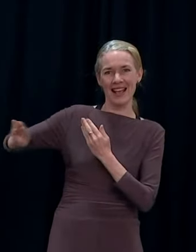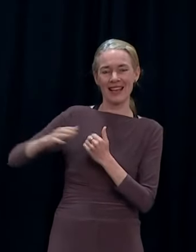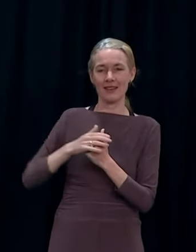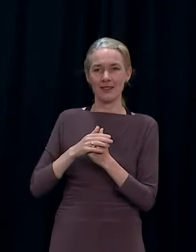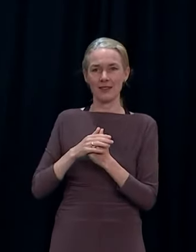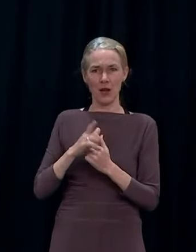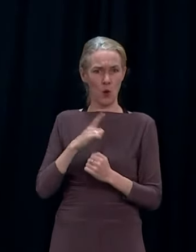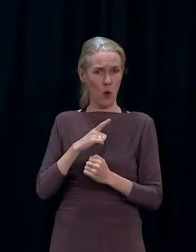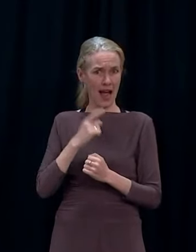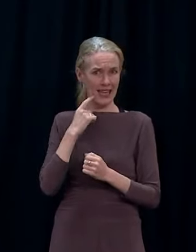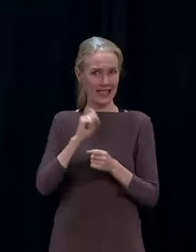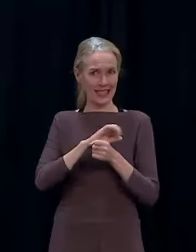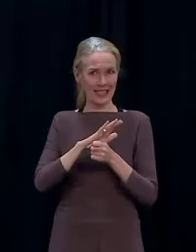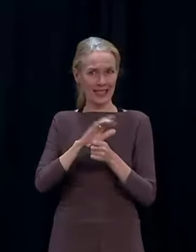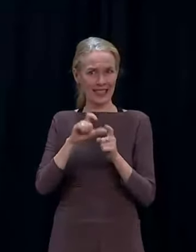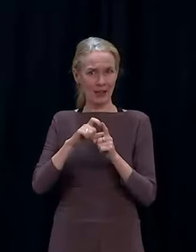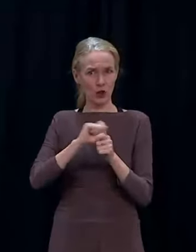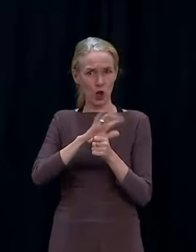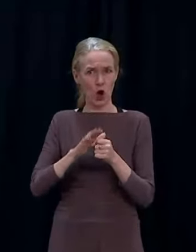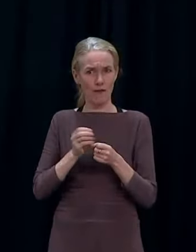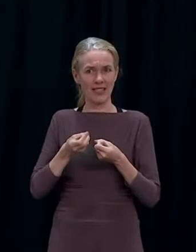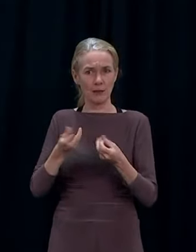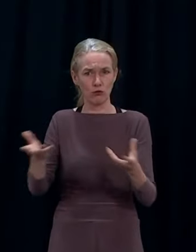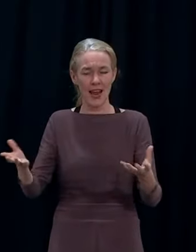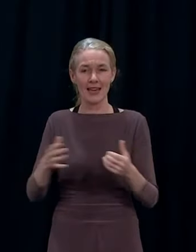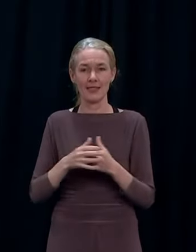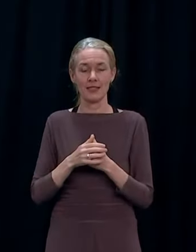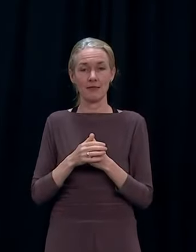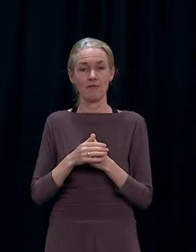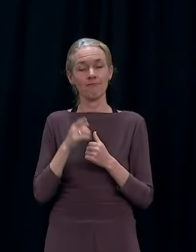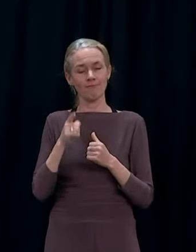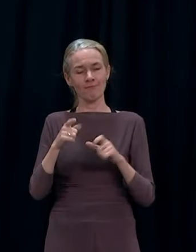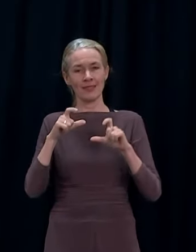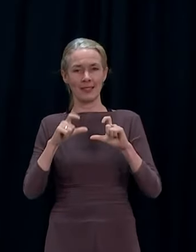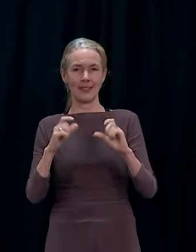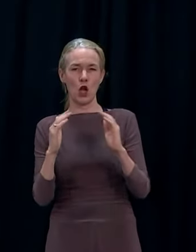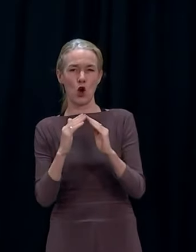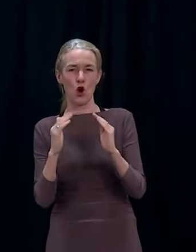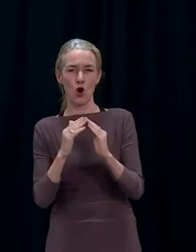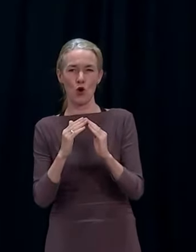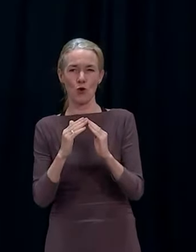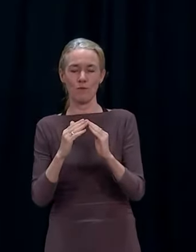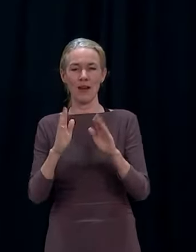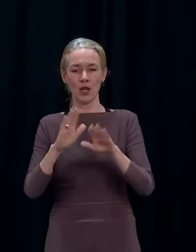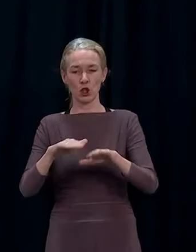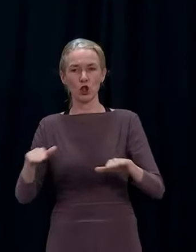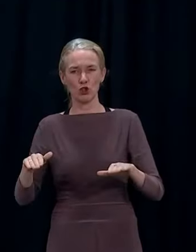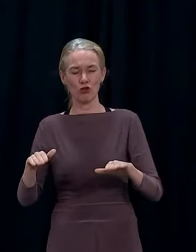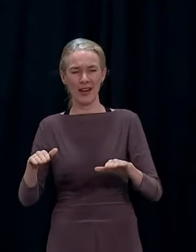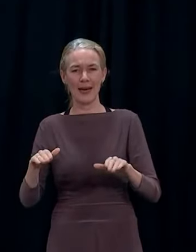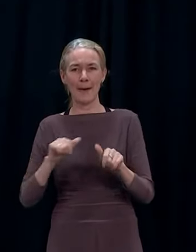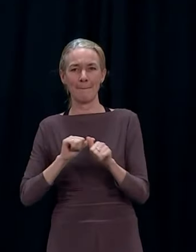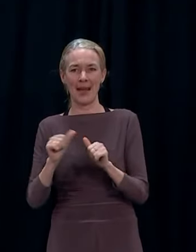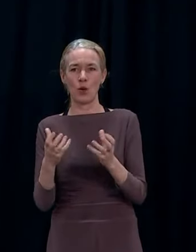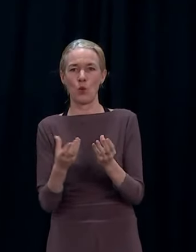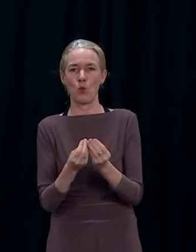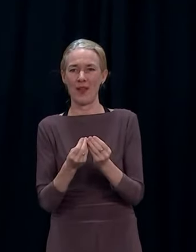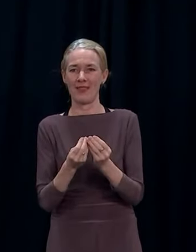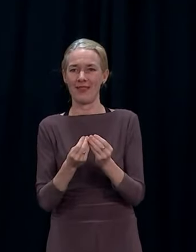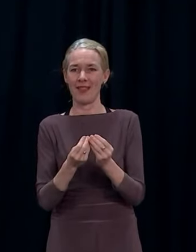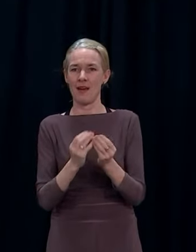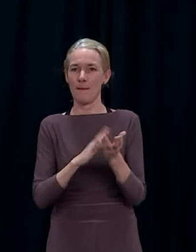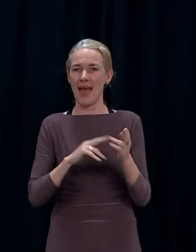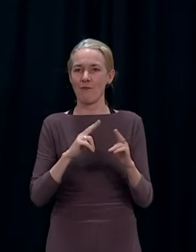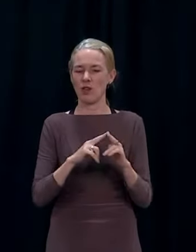possible, and keep children and young people at home with you. At alert level 3, children should only go to school if their parents are essential workers who